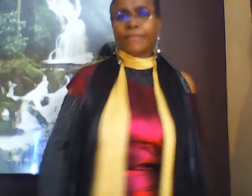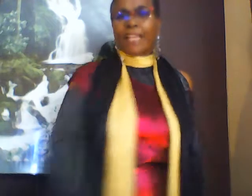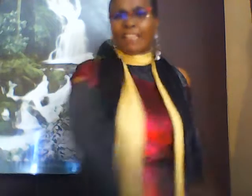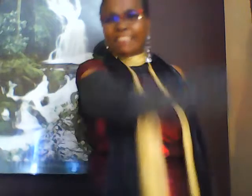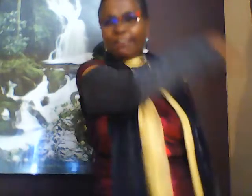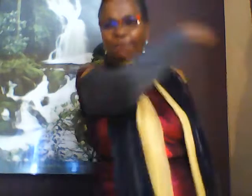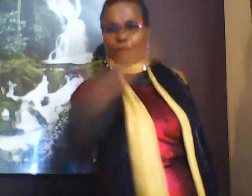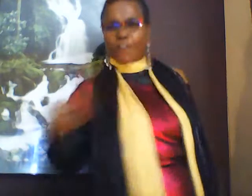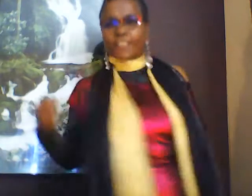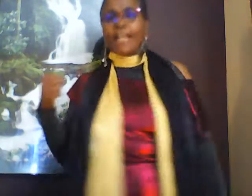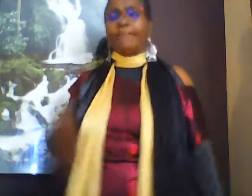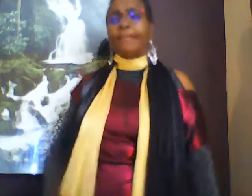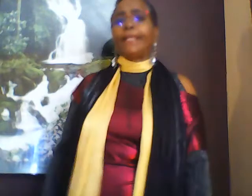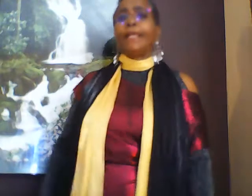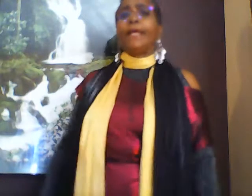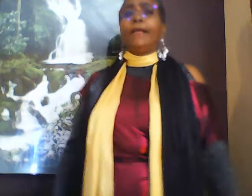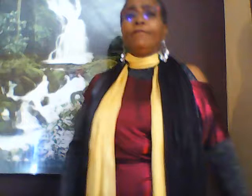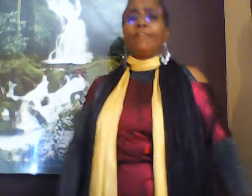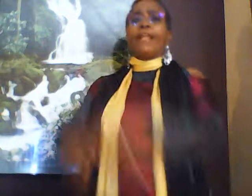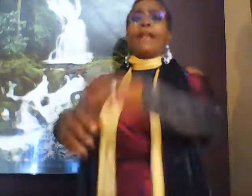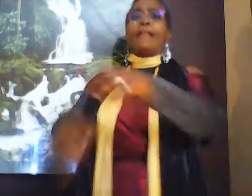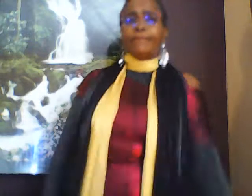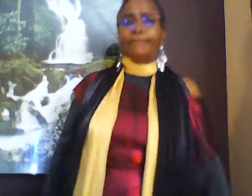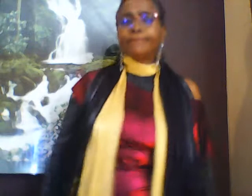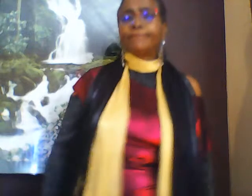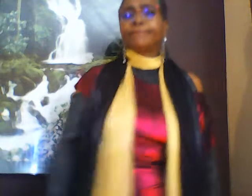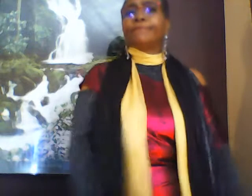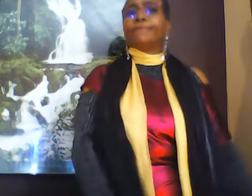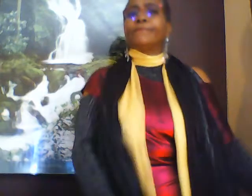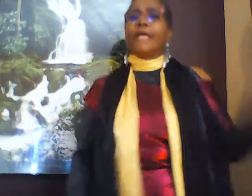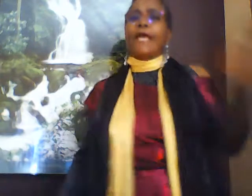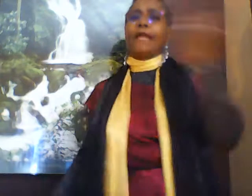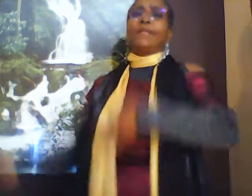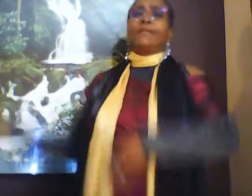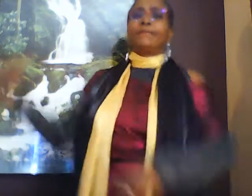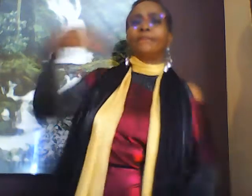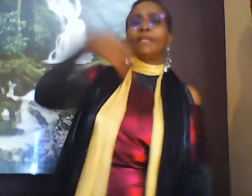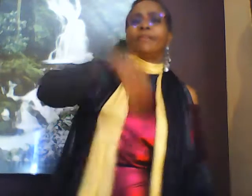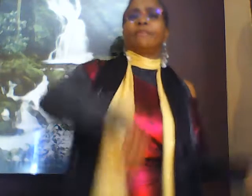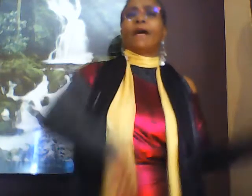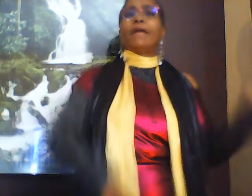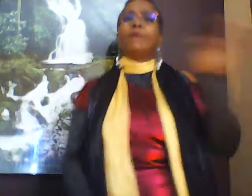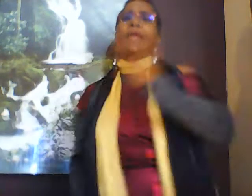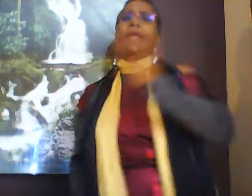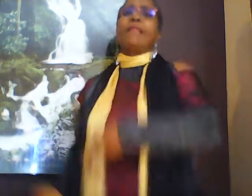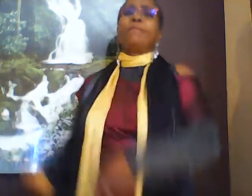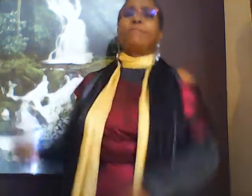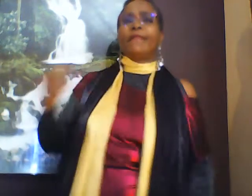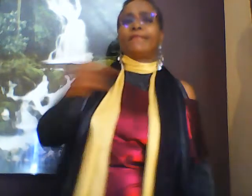As in fossil mineral. Helping. Fibre helping.